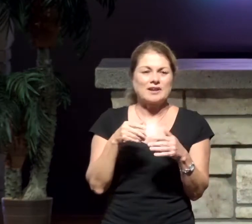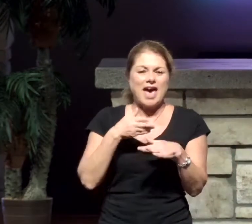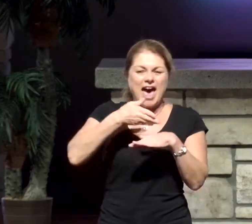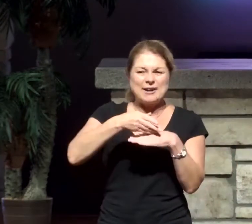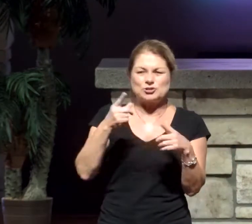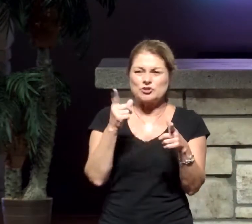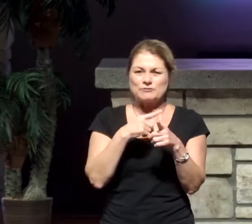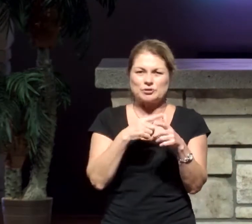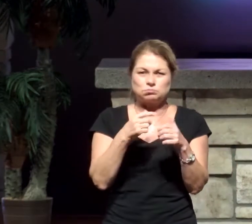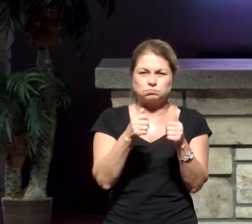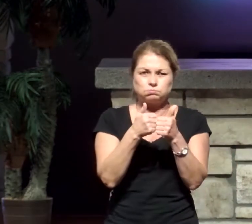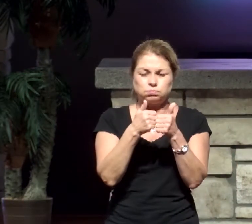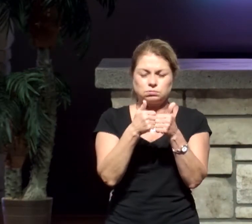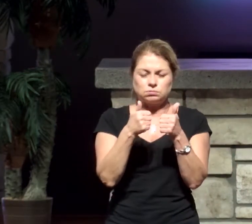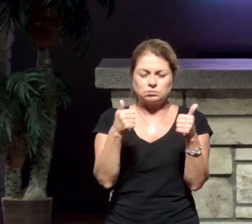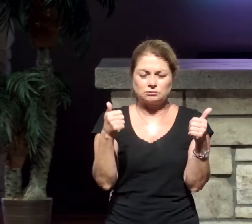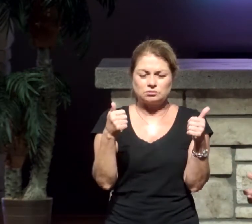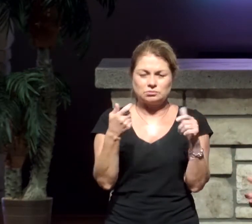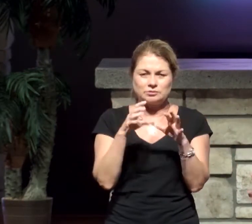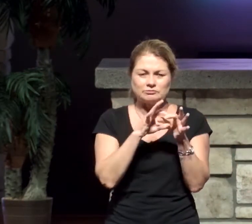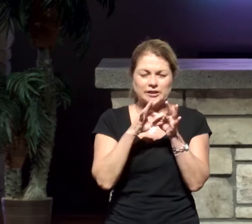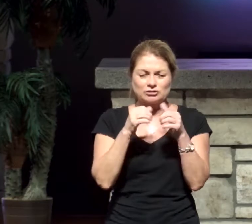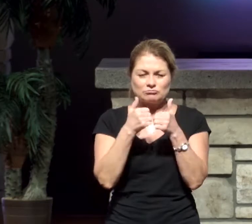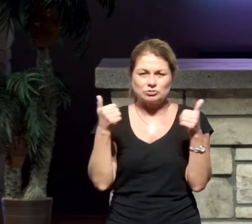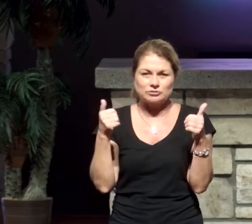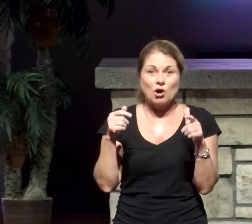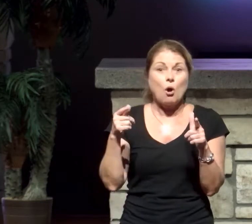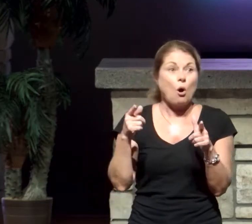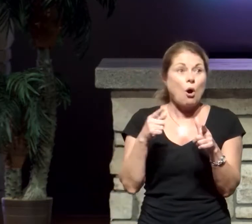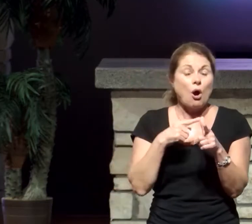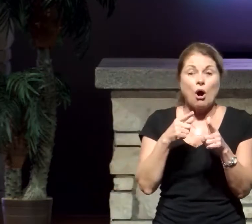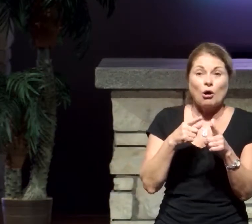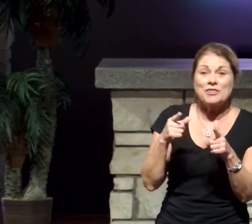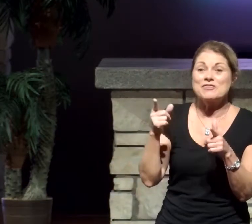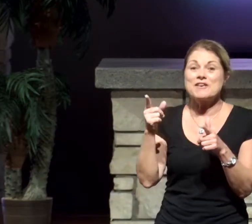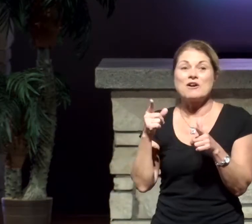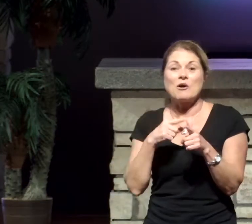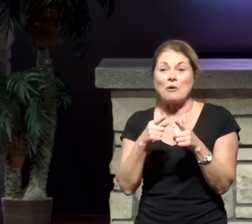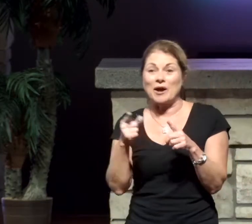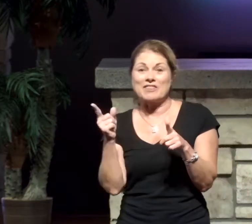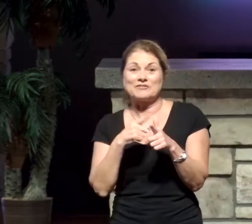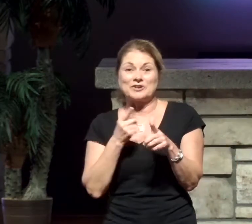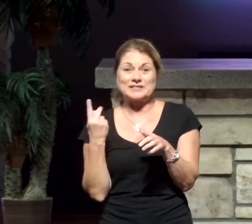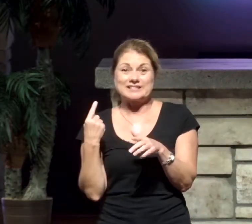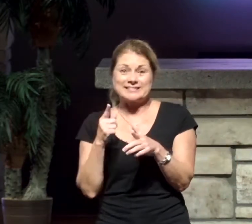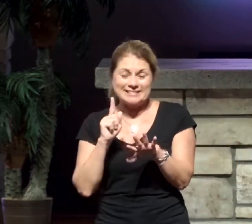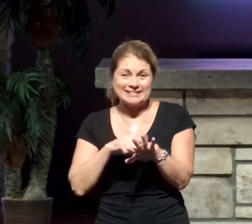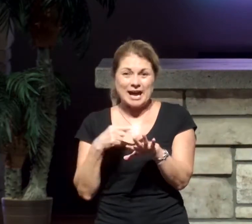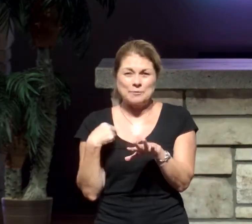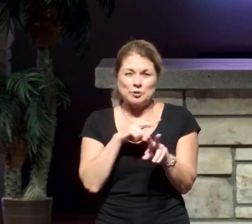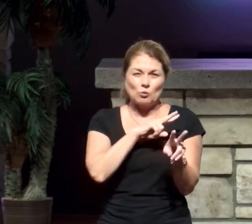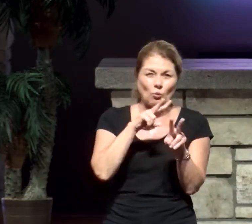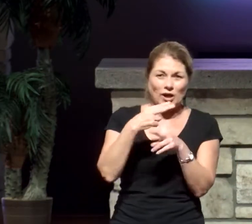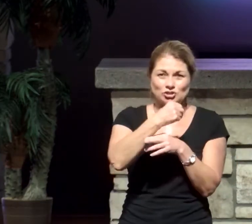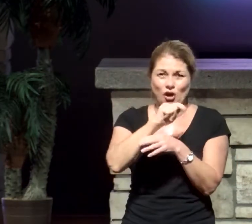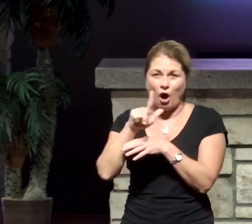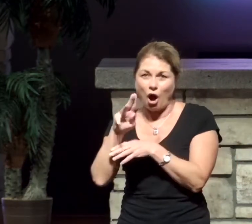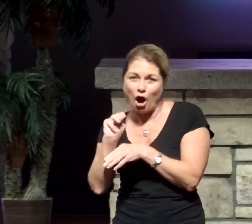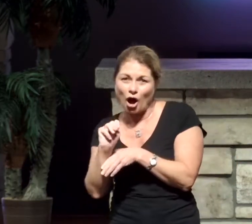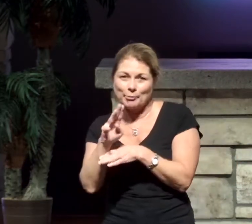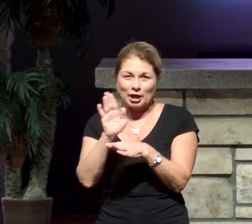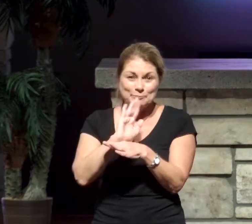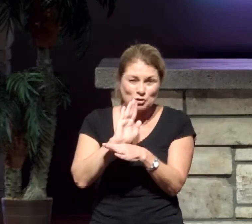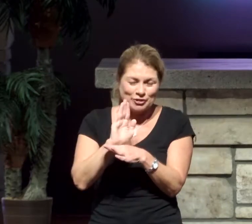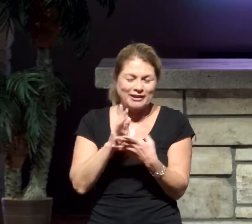every time your family forces you to watch a Hallmark Channel original movie, right? We remember feelings. We also remember